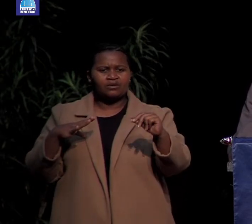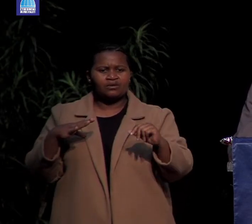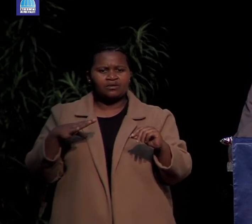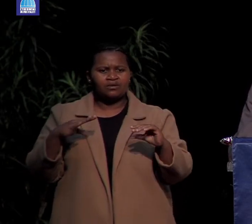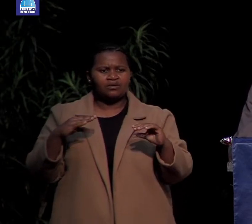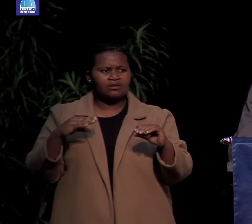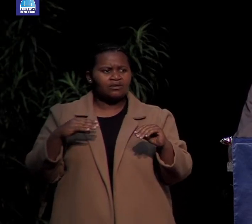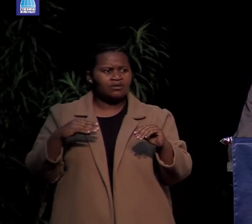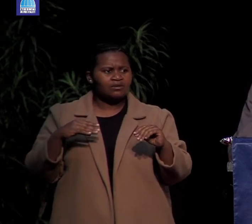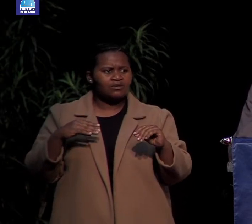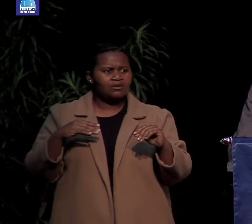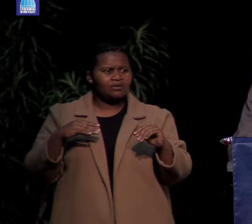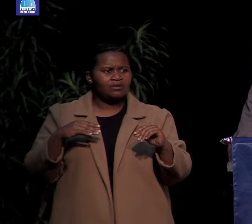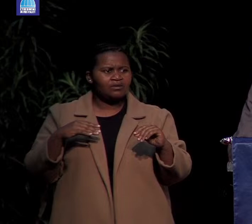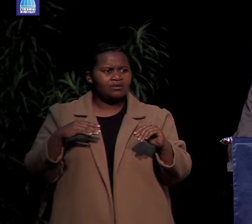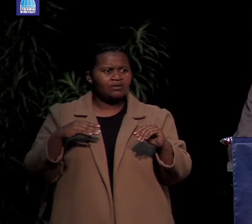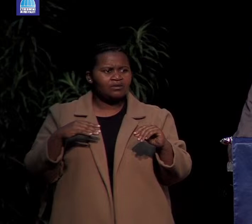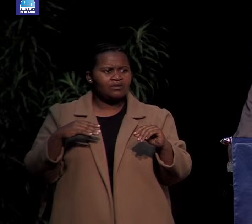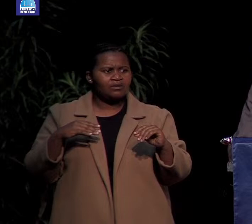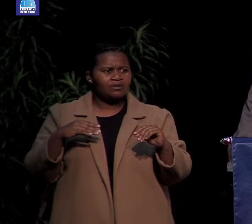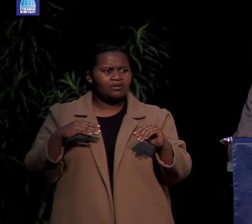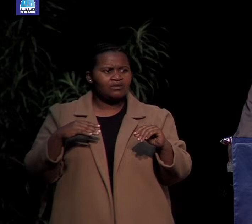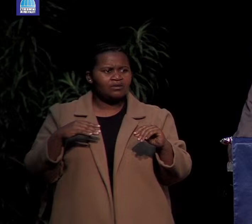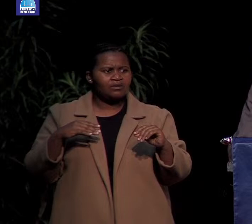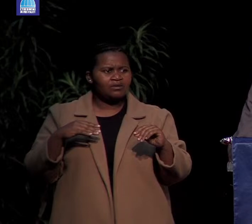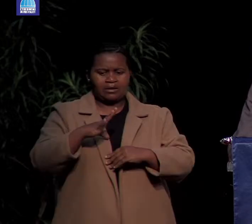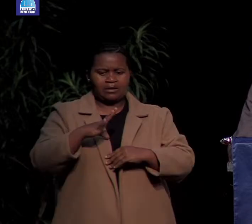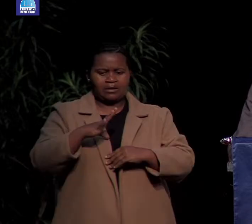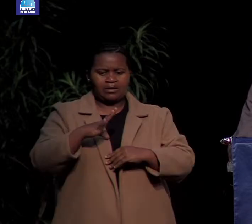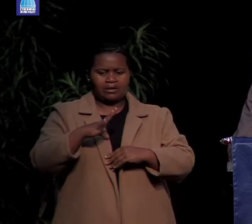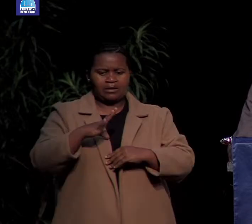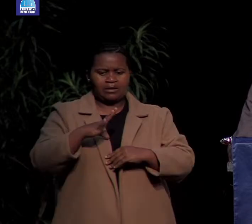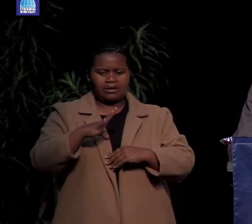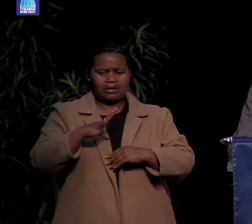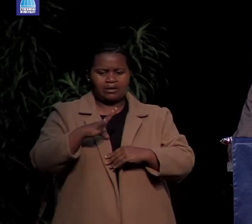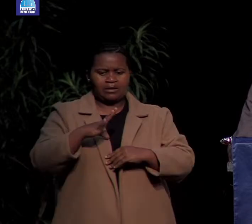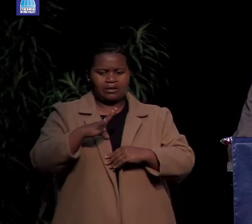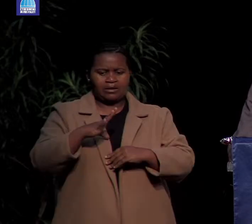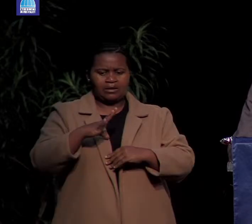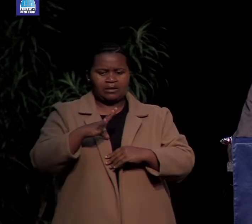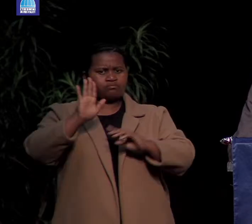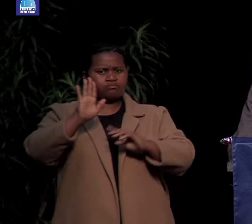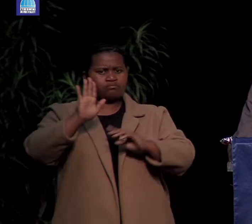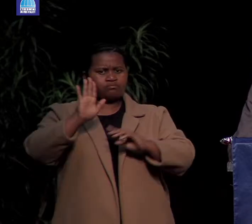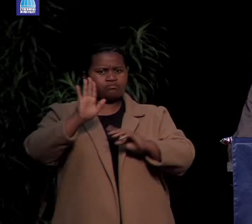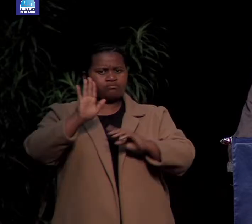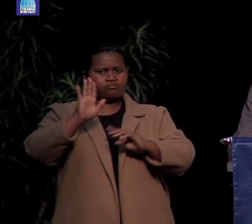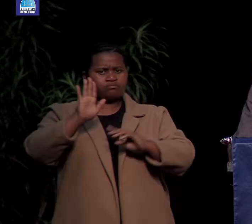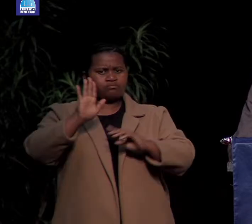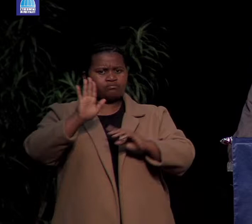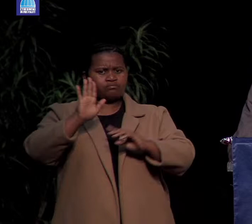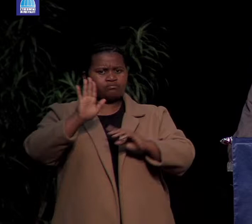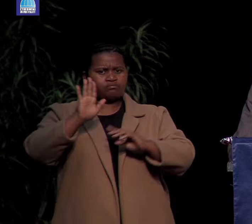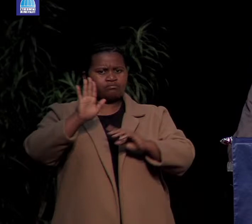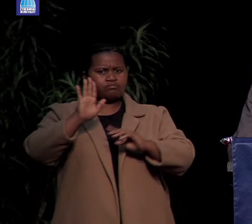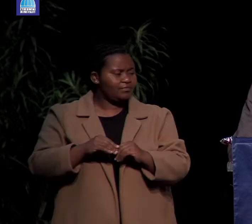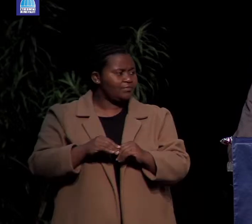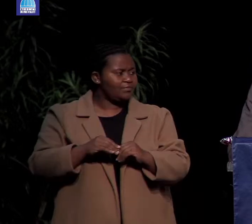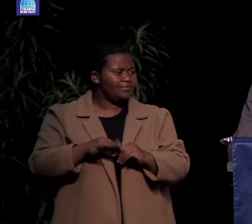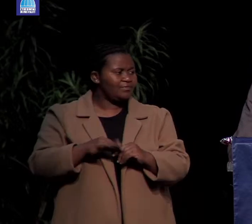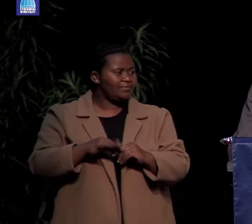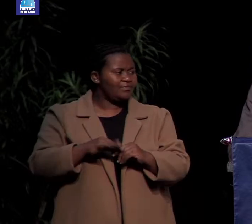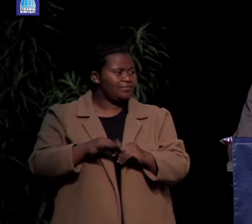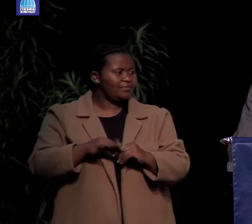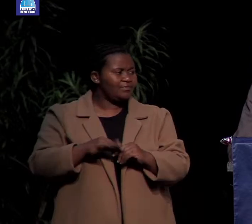follow to the raise procedures. point of order. councillors, We are allowed to raise point of order. How? councillors, Sekucacile ukuthi aniyifundi le councillors,